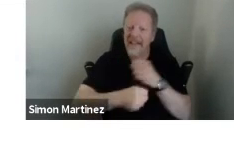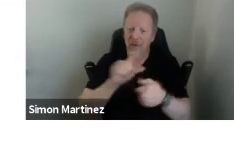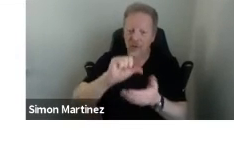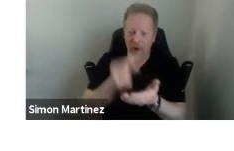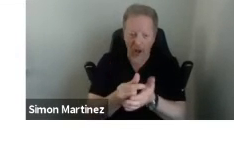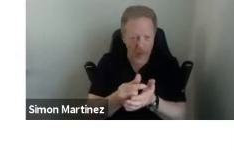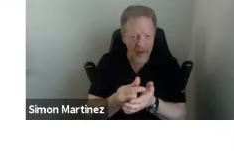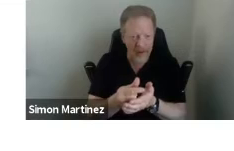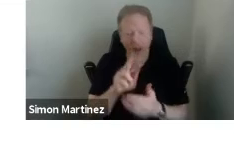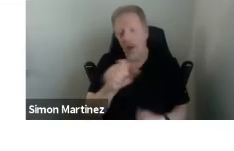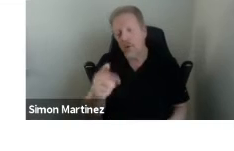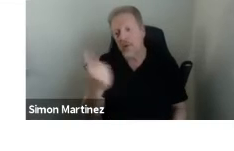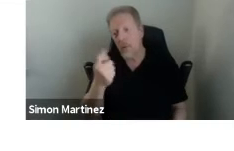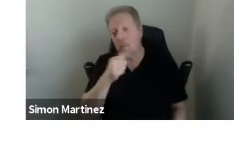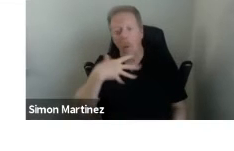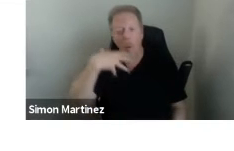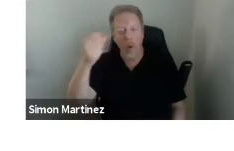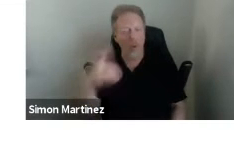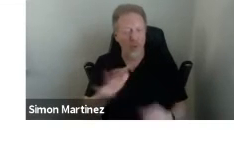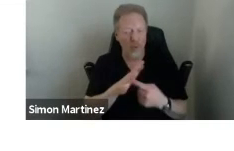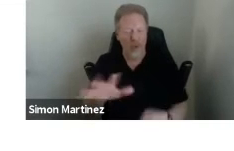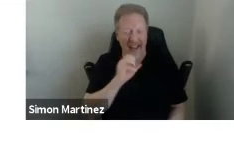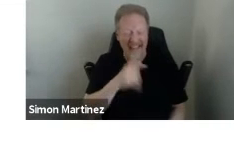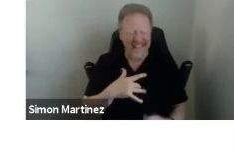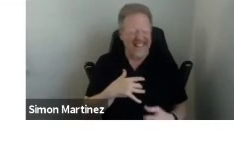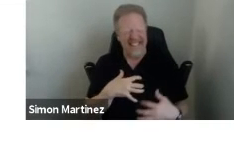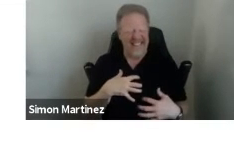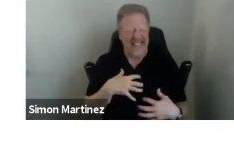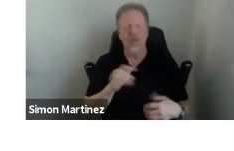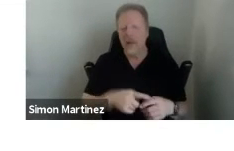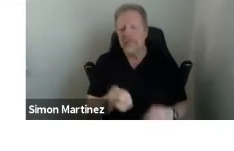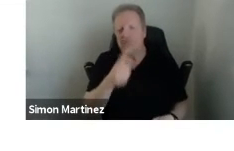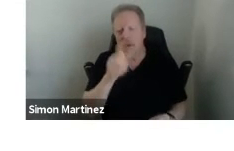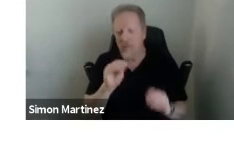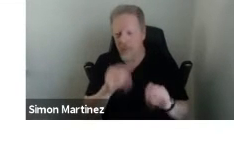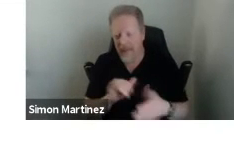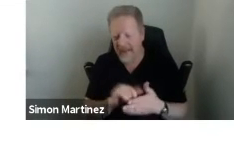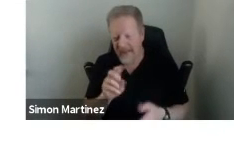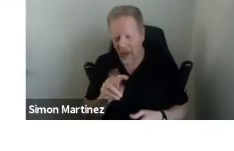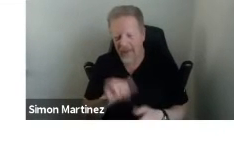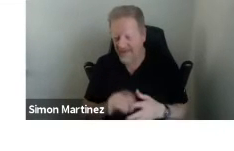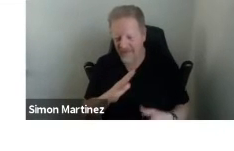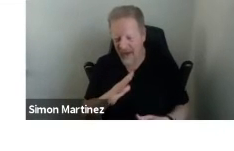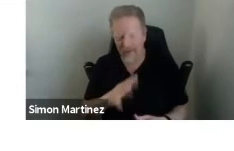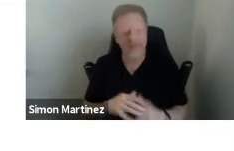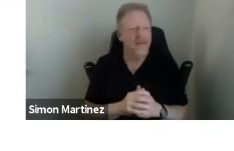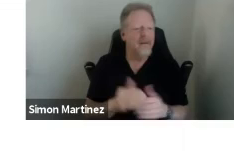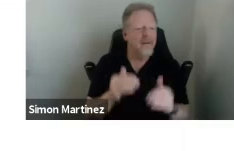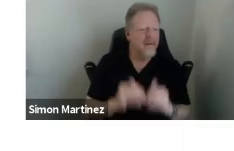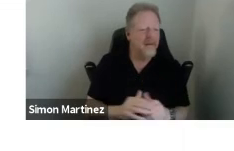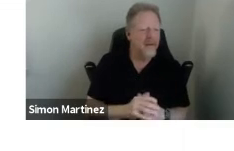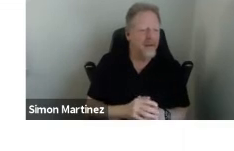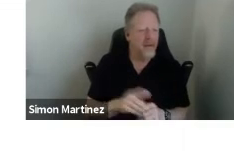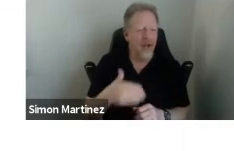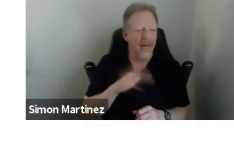unless you're somewhat older and you don't want to show your age and you can omit that, that's fine. And then you